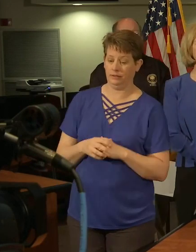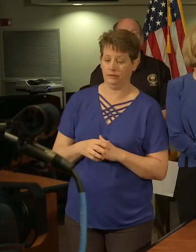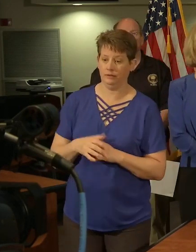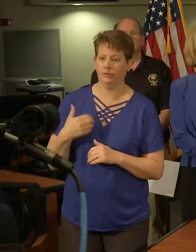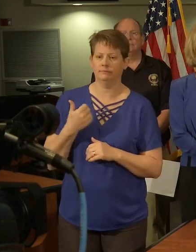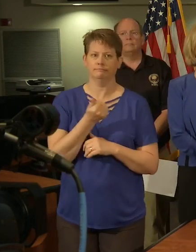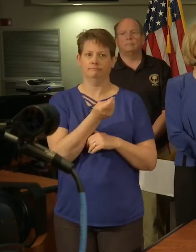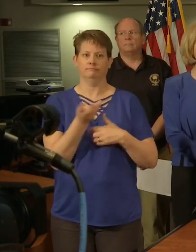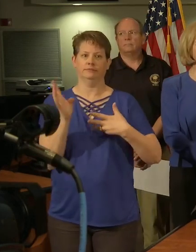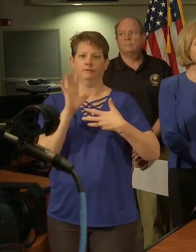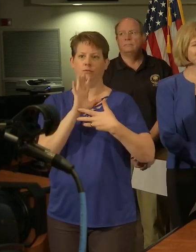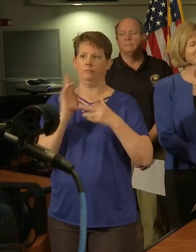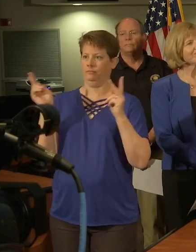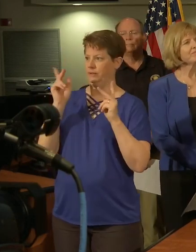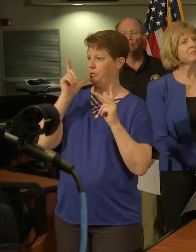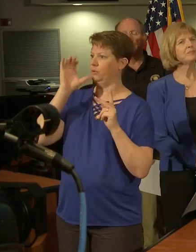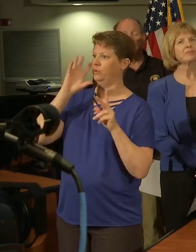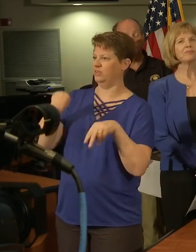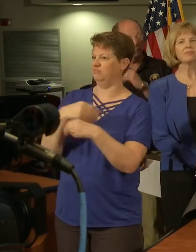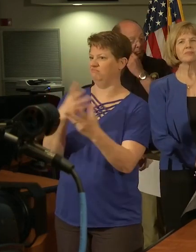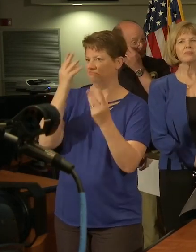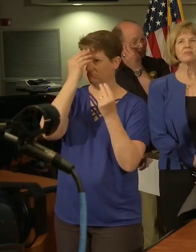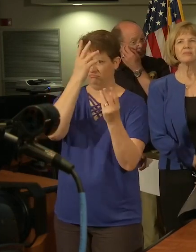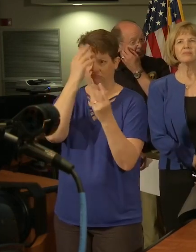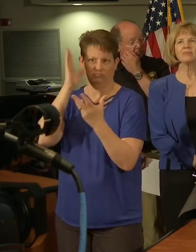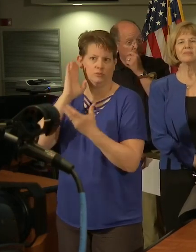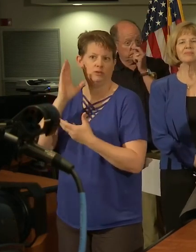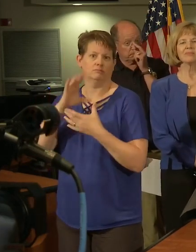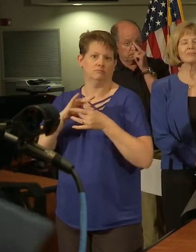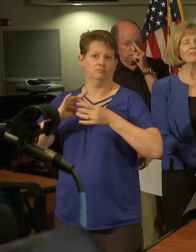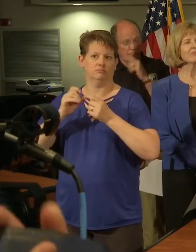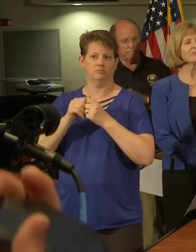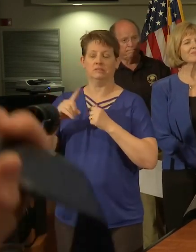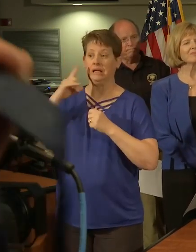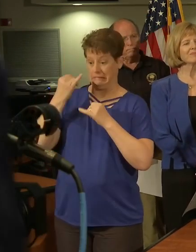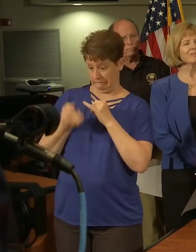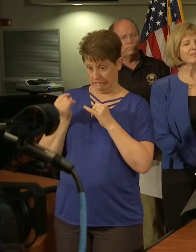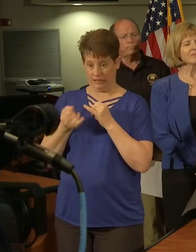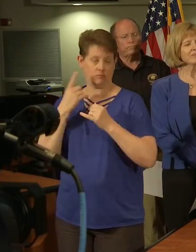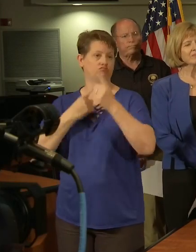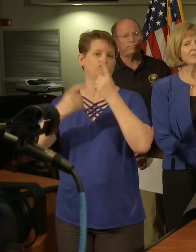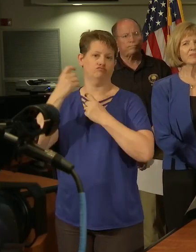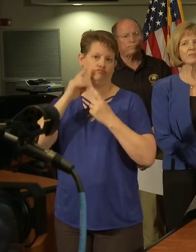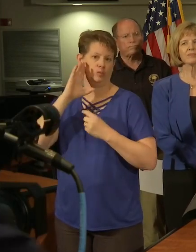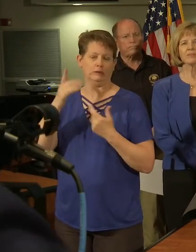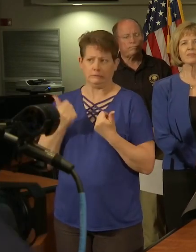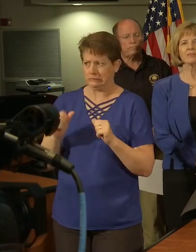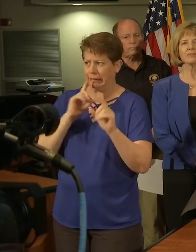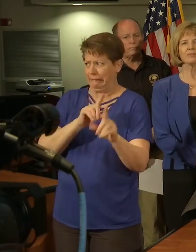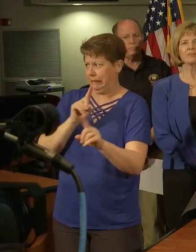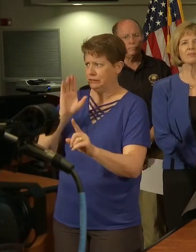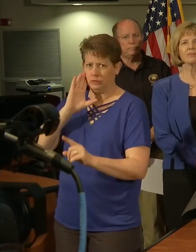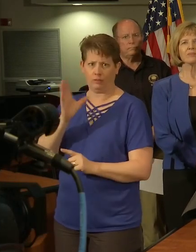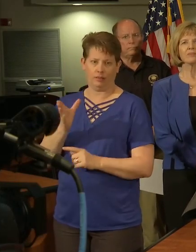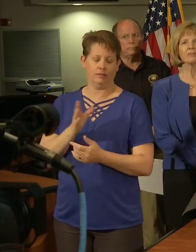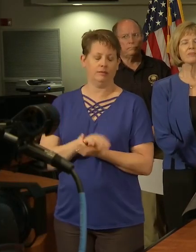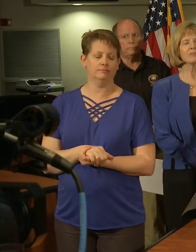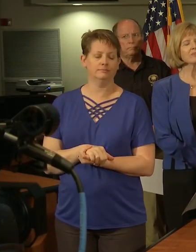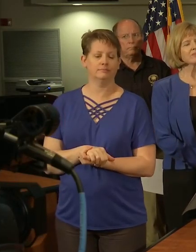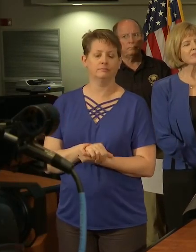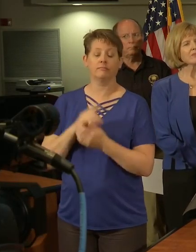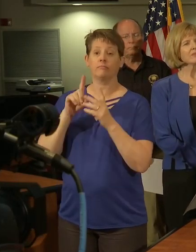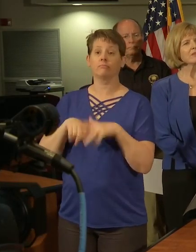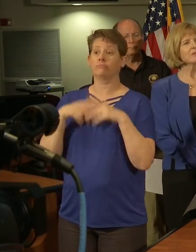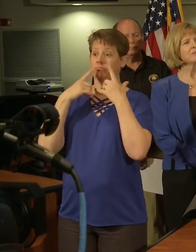number of people who will provide information, and we'll have questions when we get to the end and try to answer all your questions.